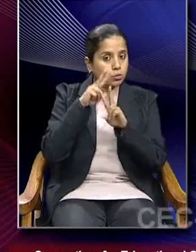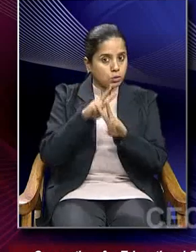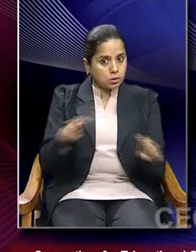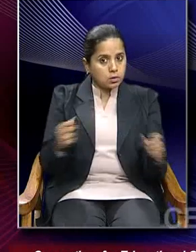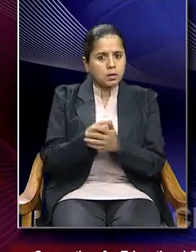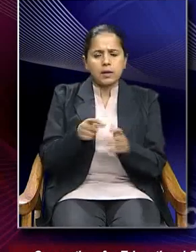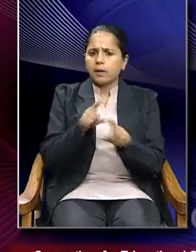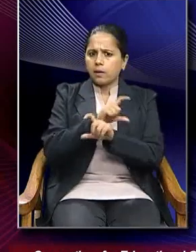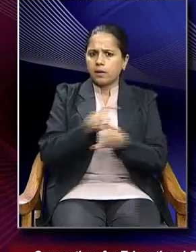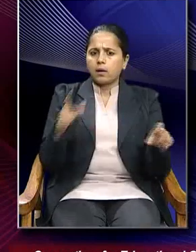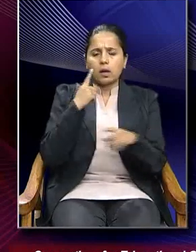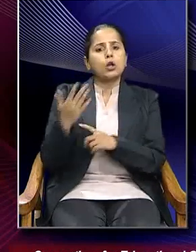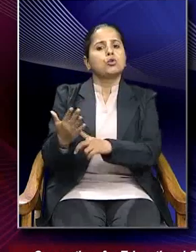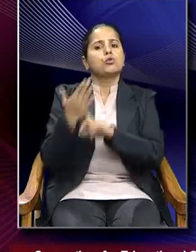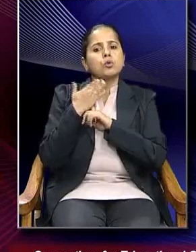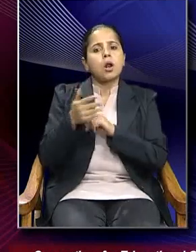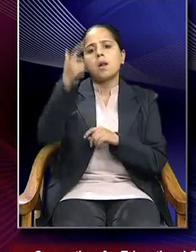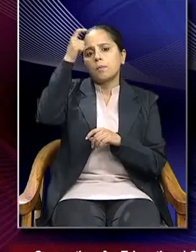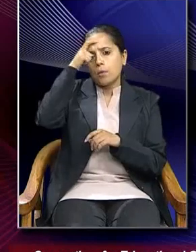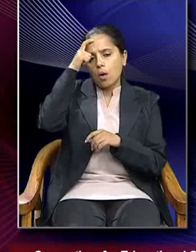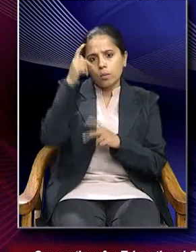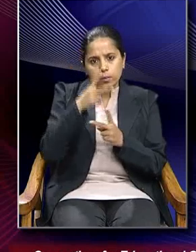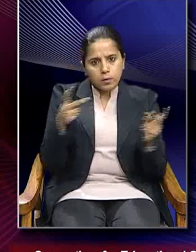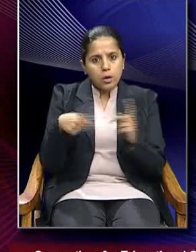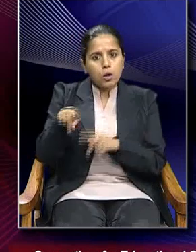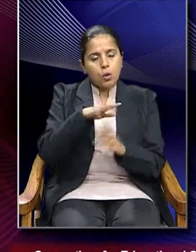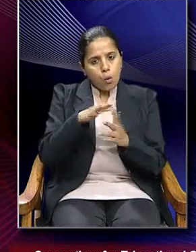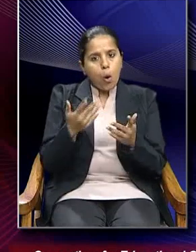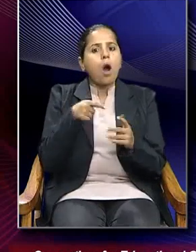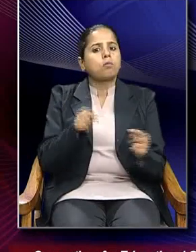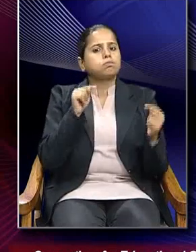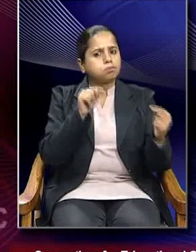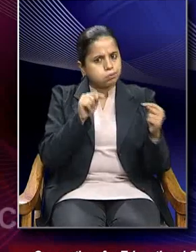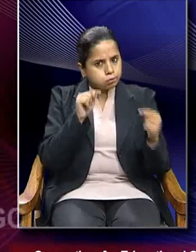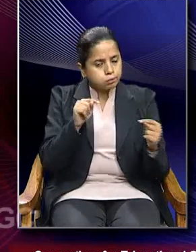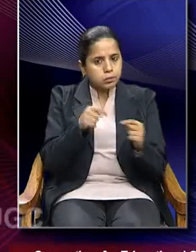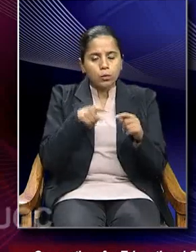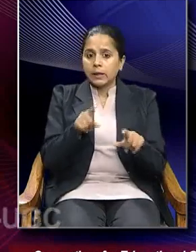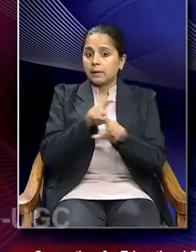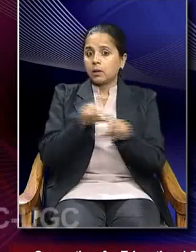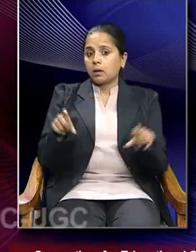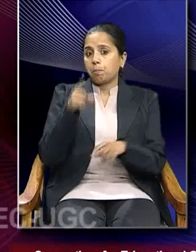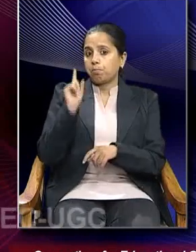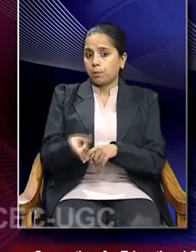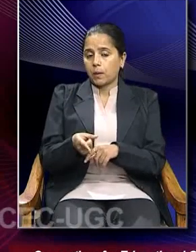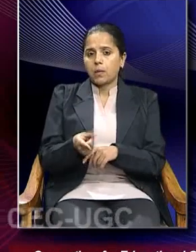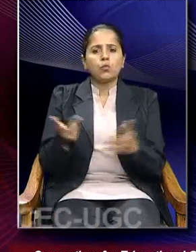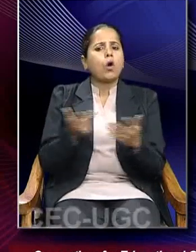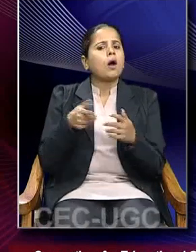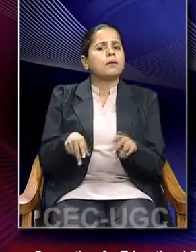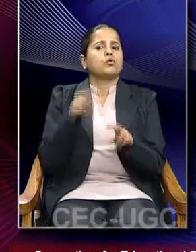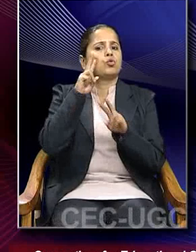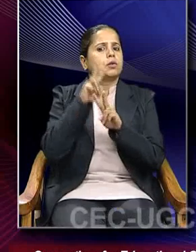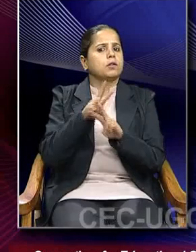should clearly outline the problem or make an argument. It should be very clear what the